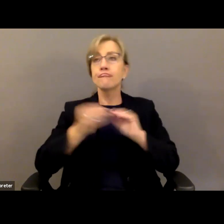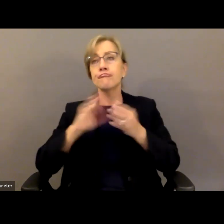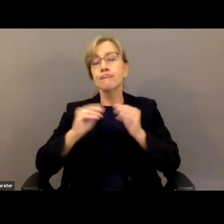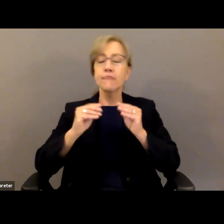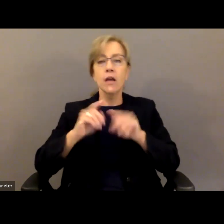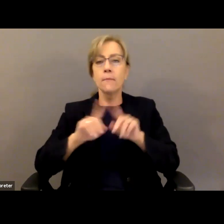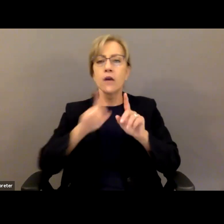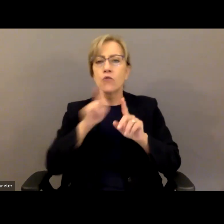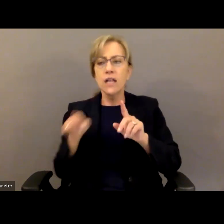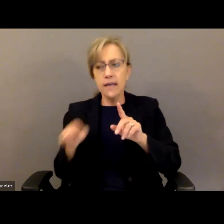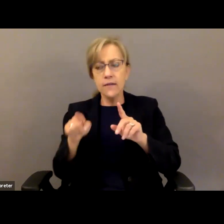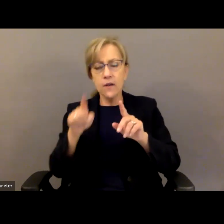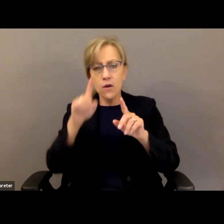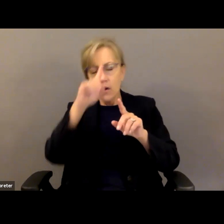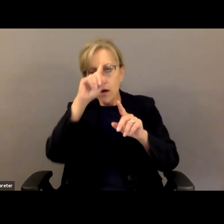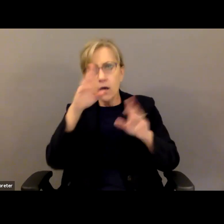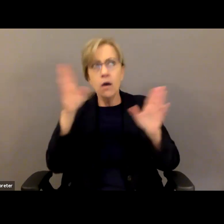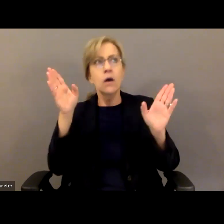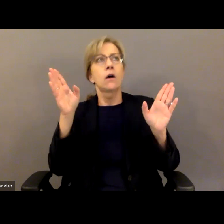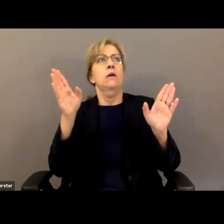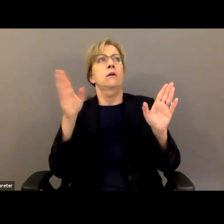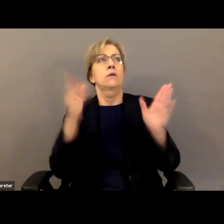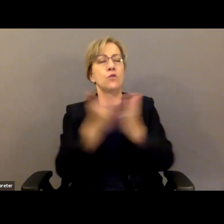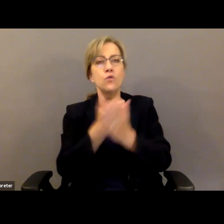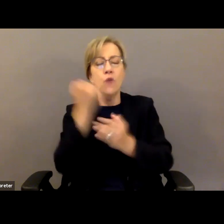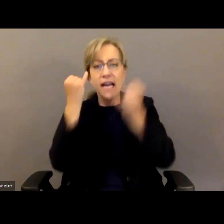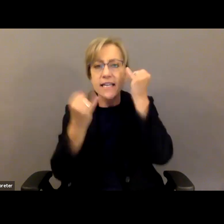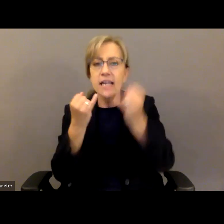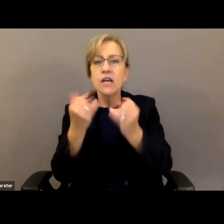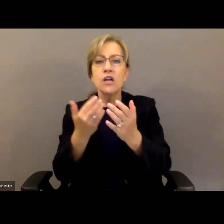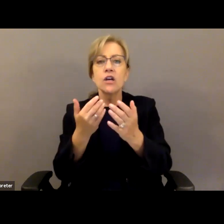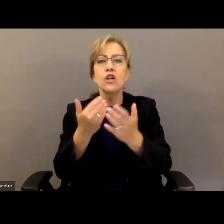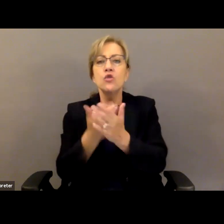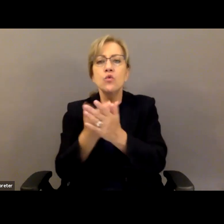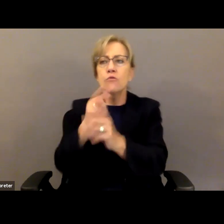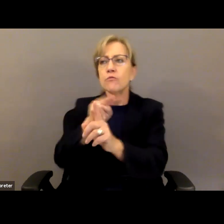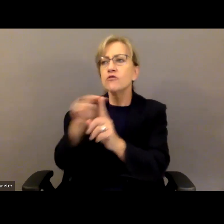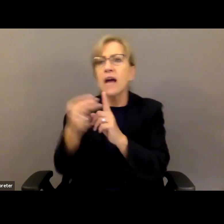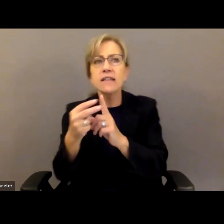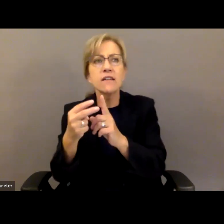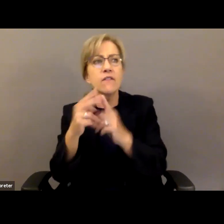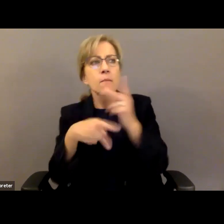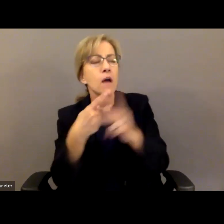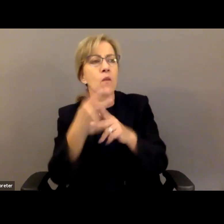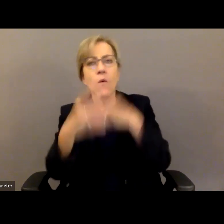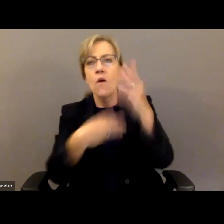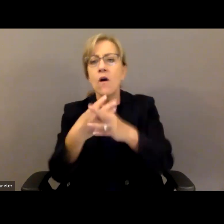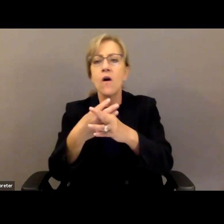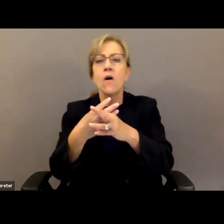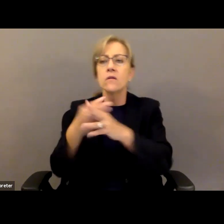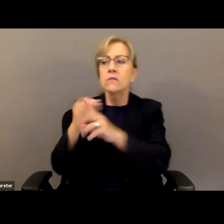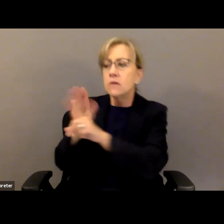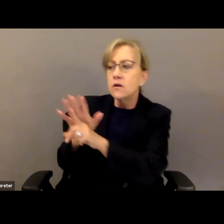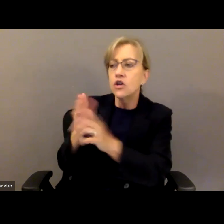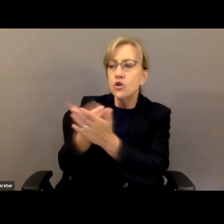they're opening themselves up to new ideas. They're seeing the world through new lenses. They're being exposed to new ways of understanding their